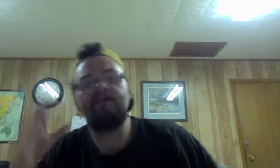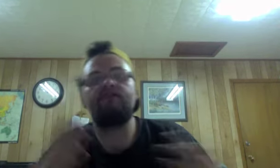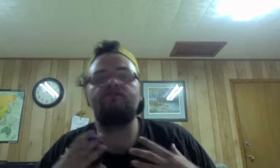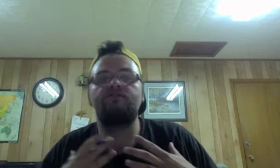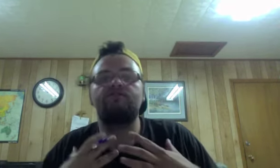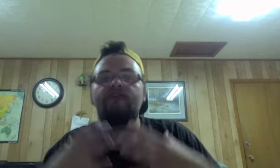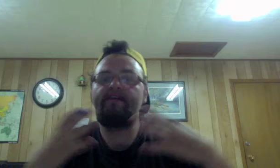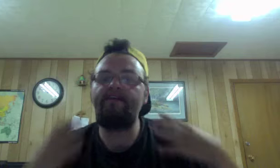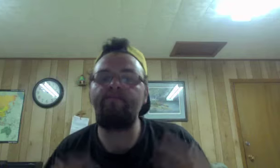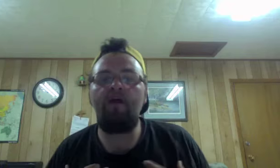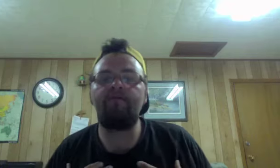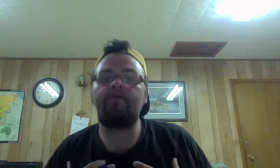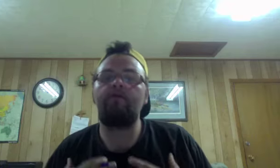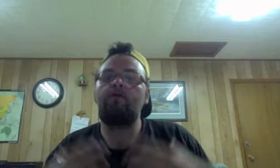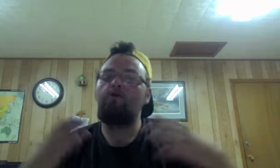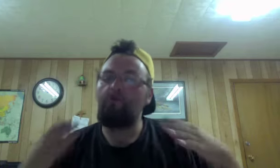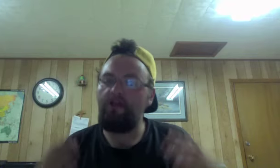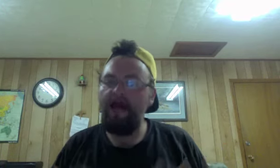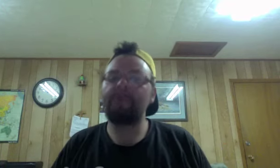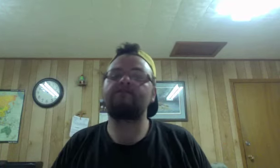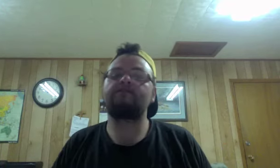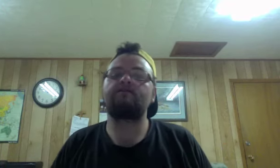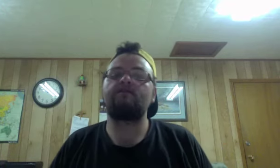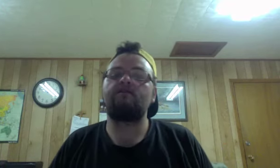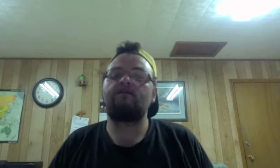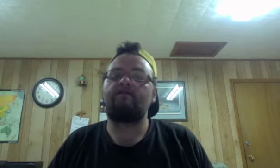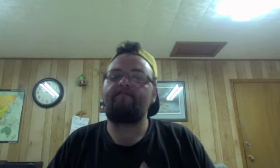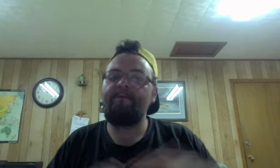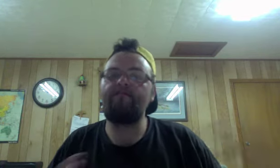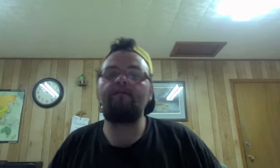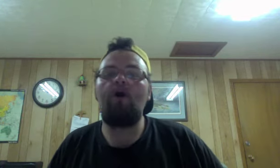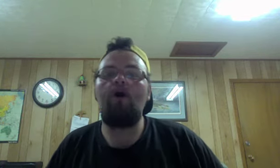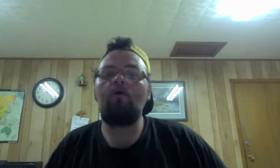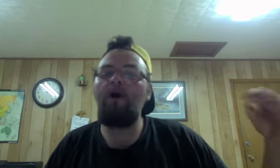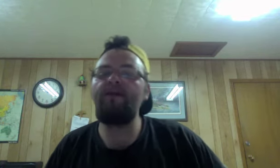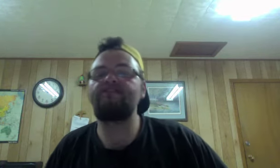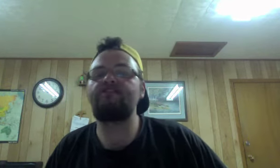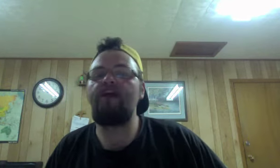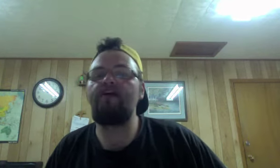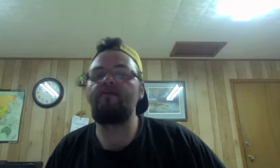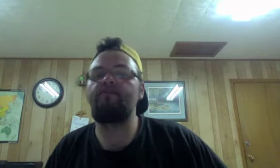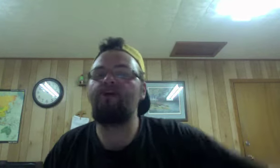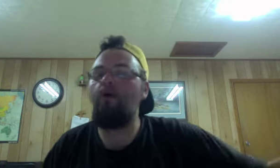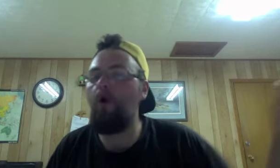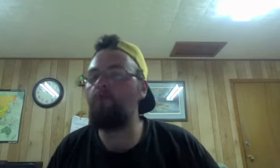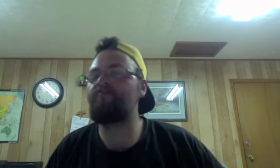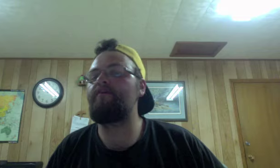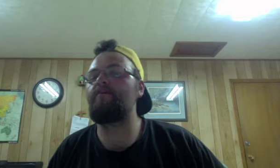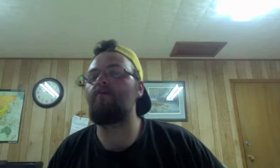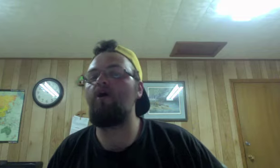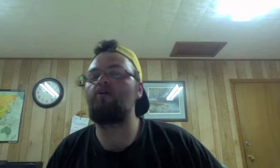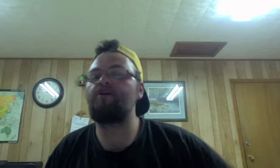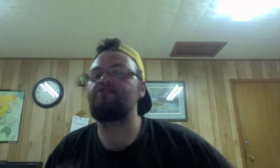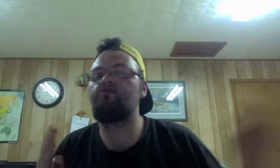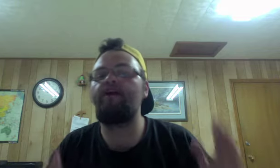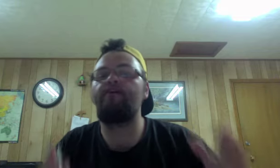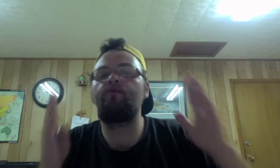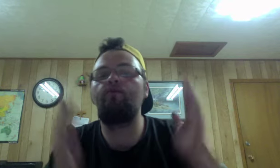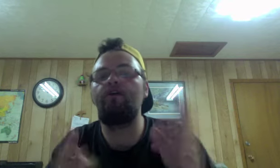just take deep breath relax feed him the ball when necessary but don't over feed him the ball because the record will